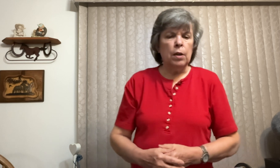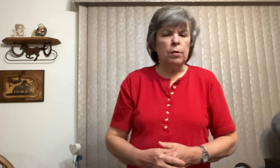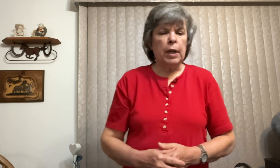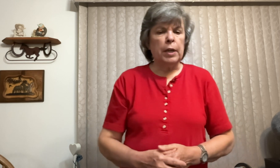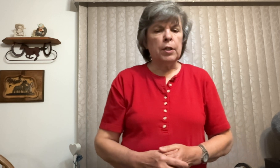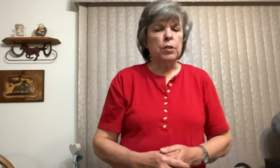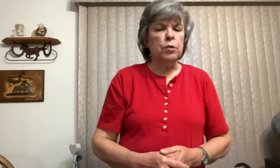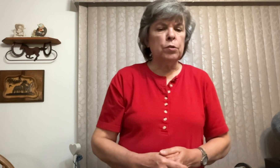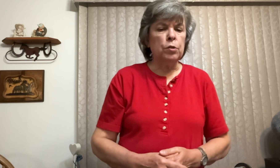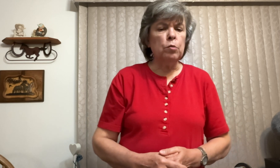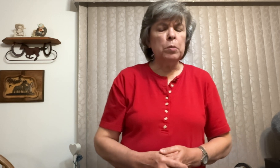Okay, consumed.